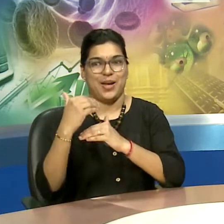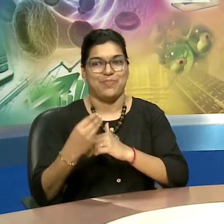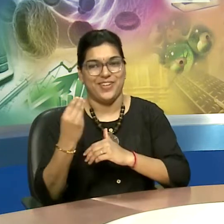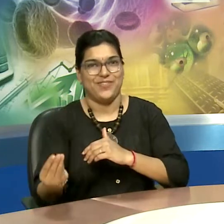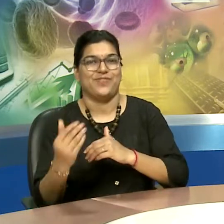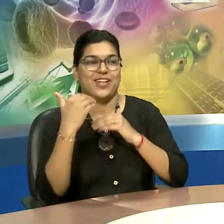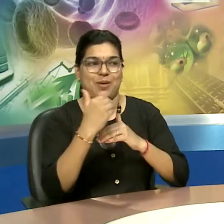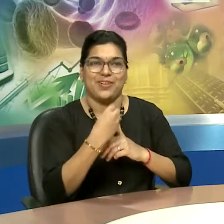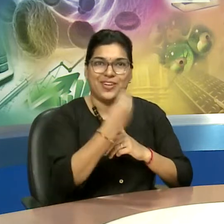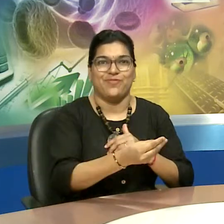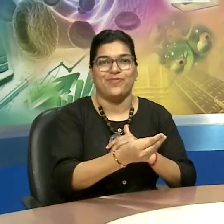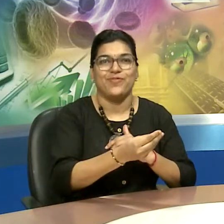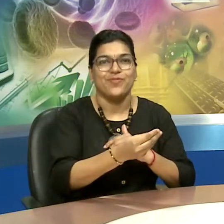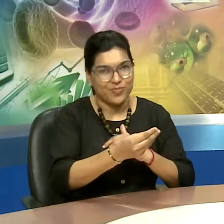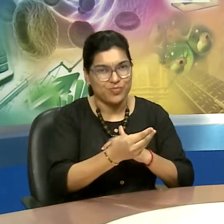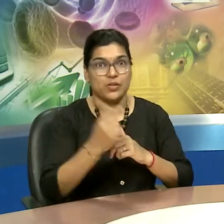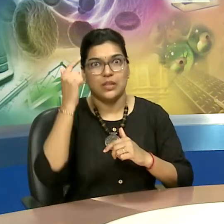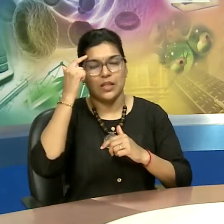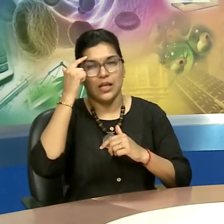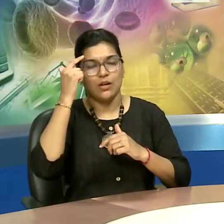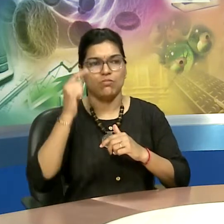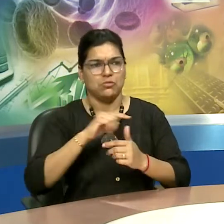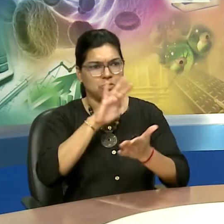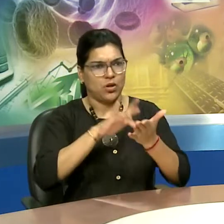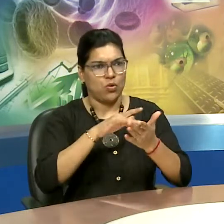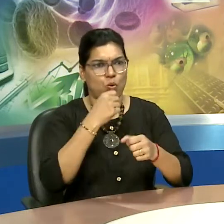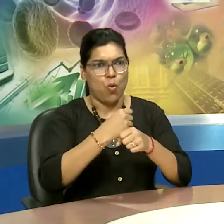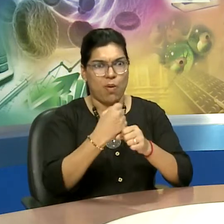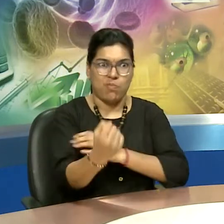both the union and the state are given